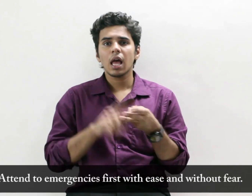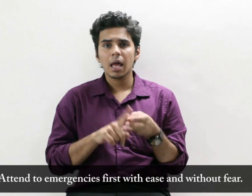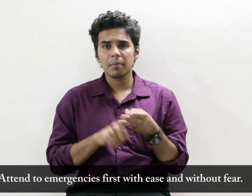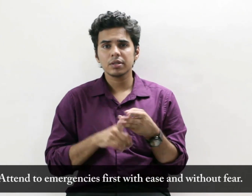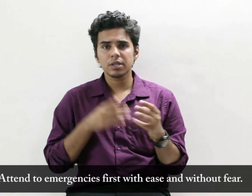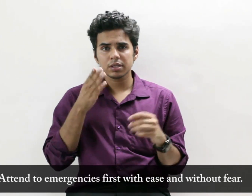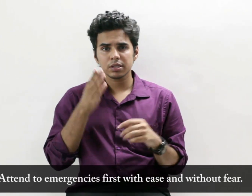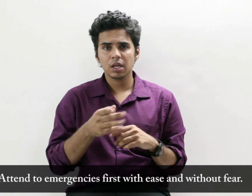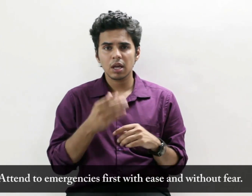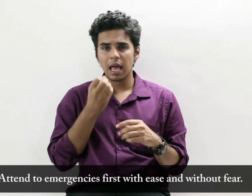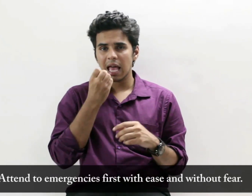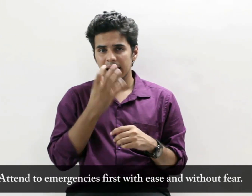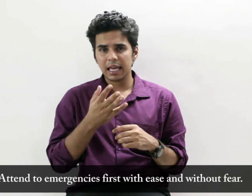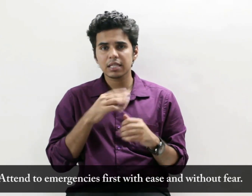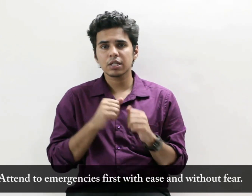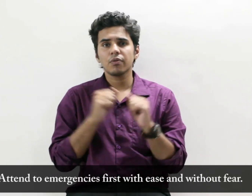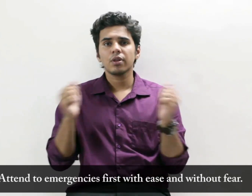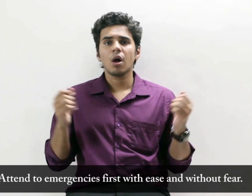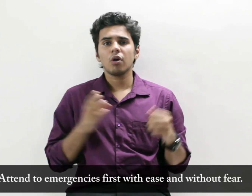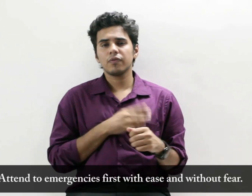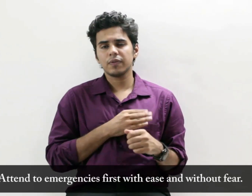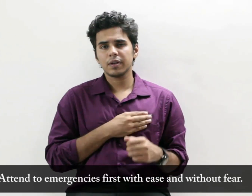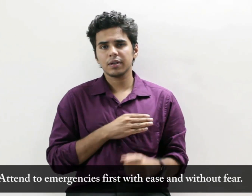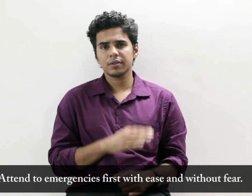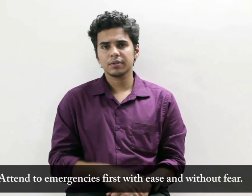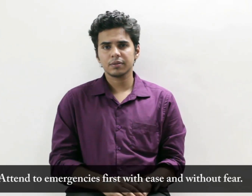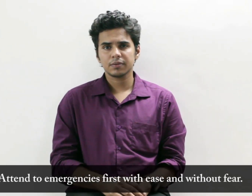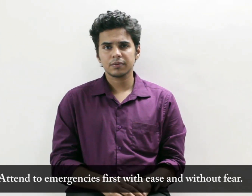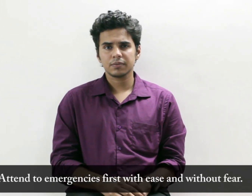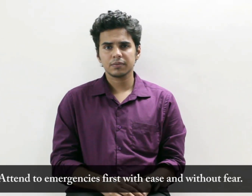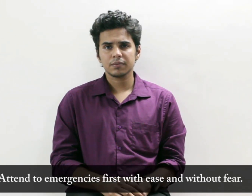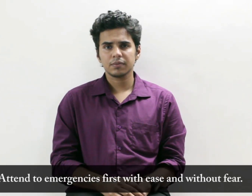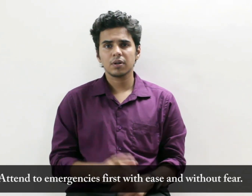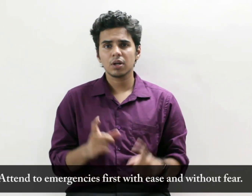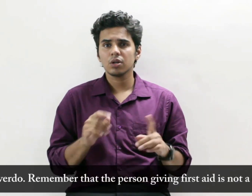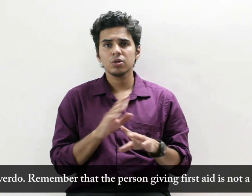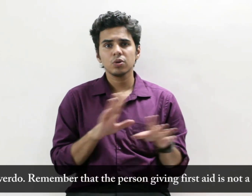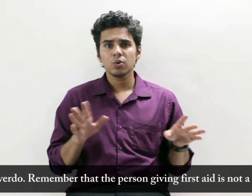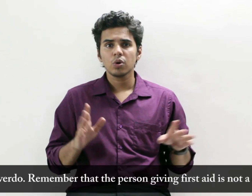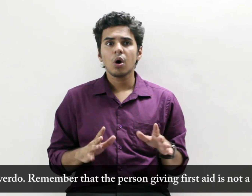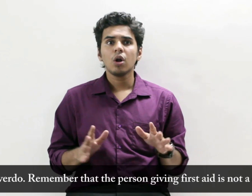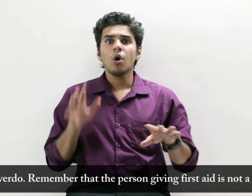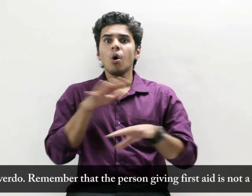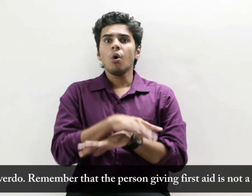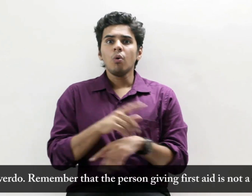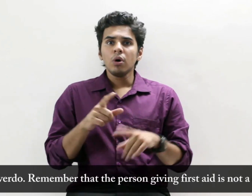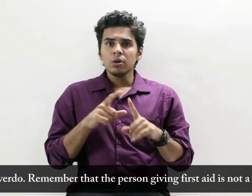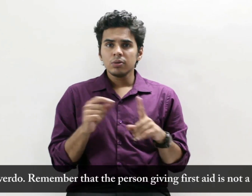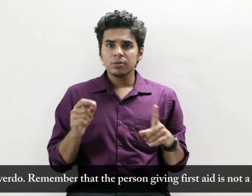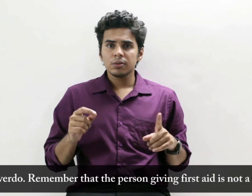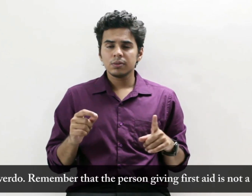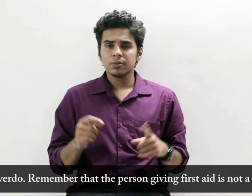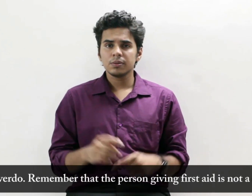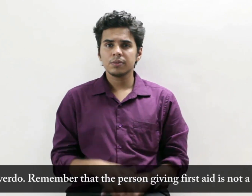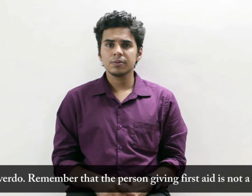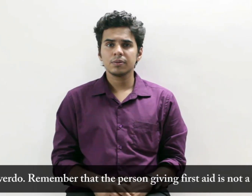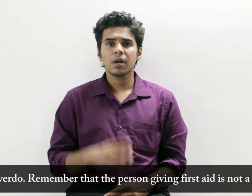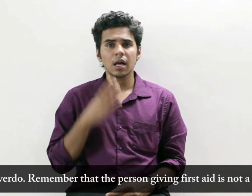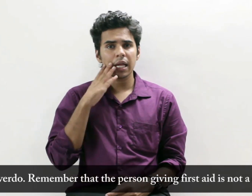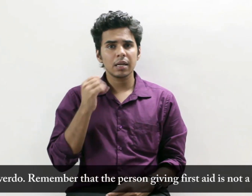Attend to emergencies first with ease and without fear. Do not overdo. Remember that a person giving first aid